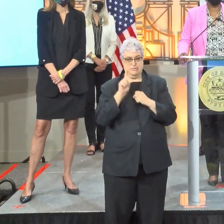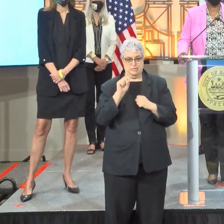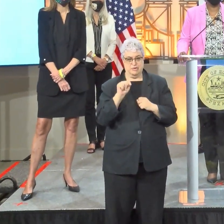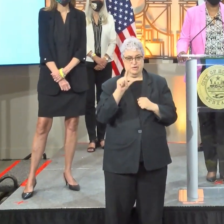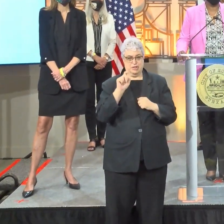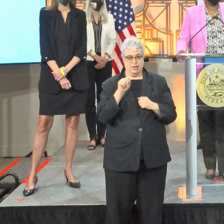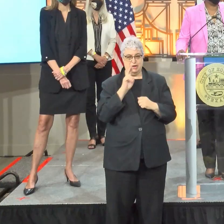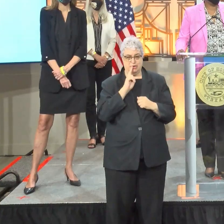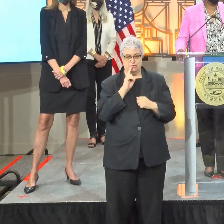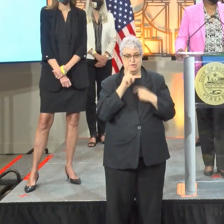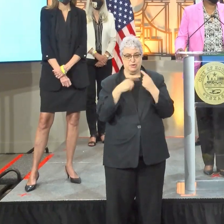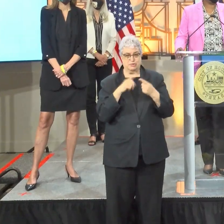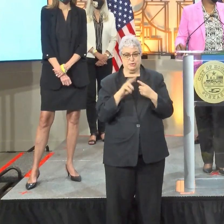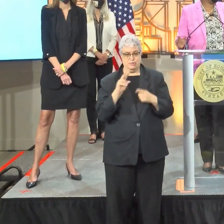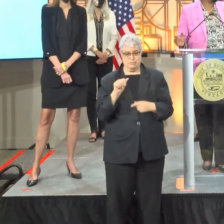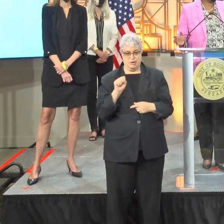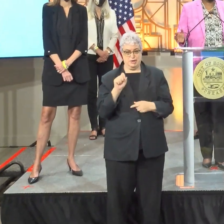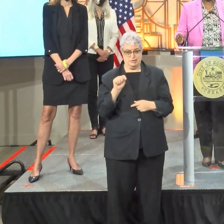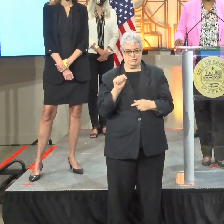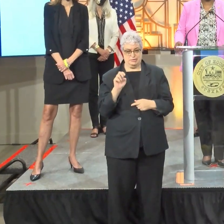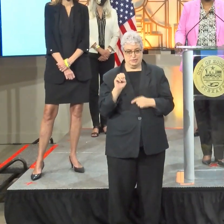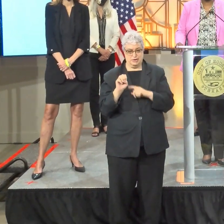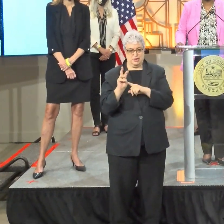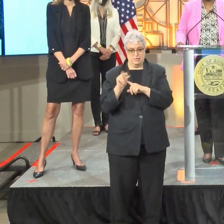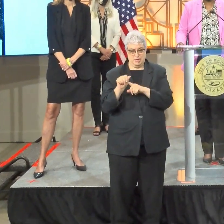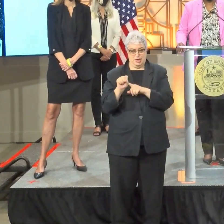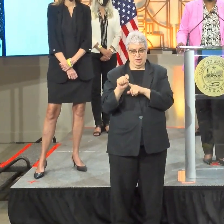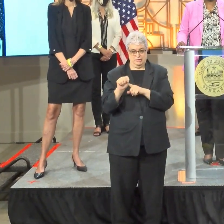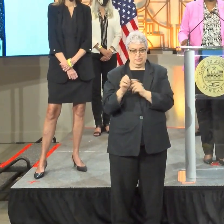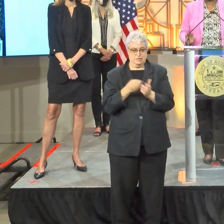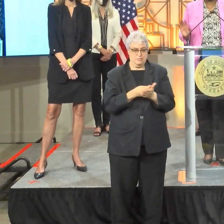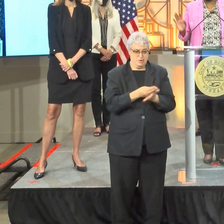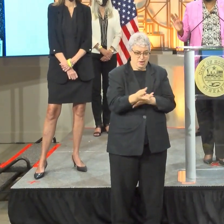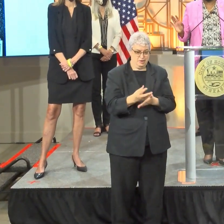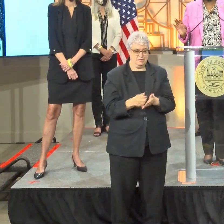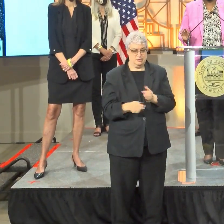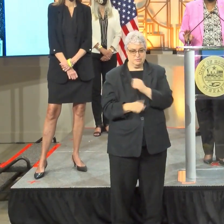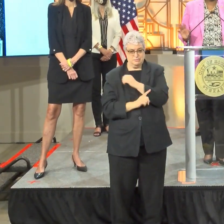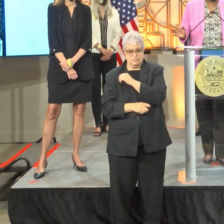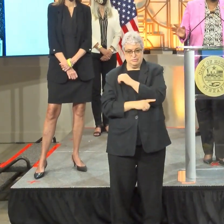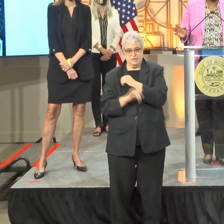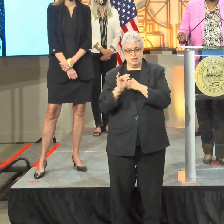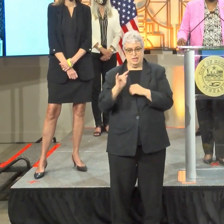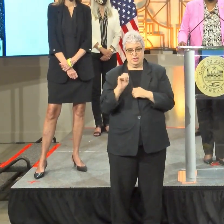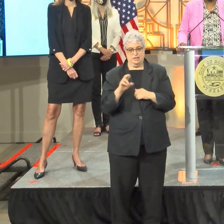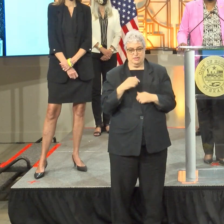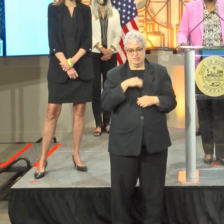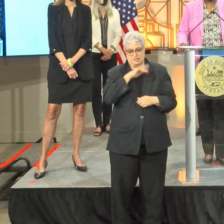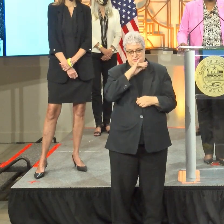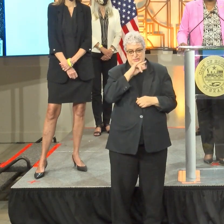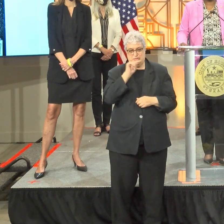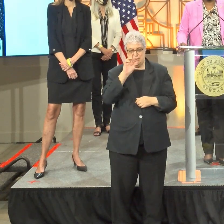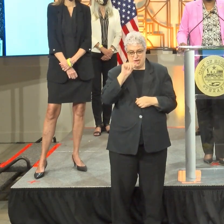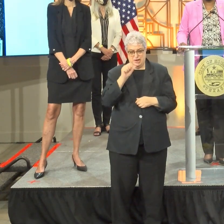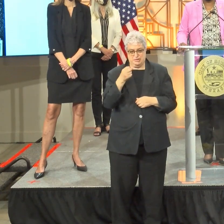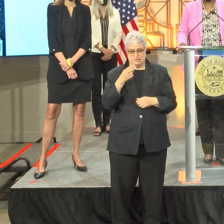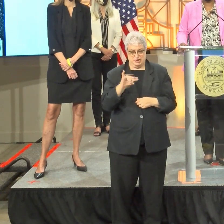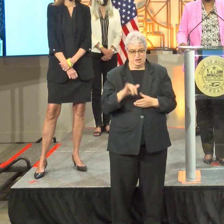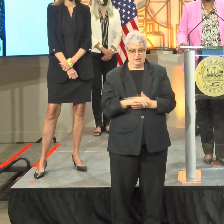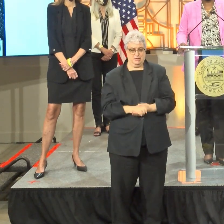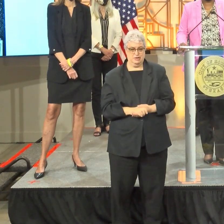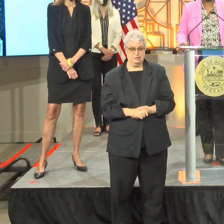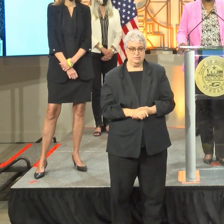"Don't let Houston go to waste," with the play on waste, of course. Litter is trashy. It really is. But I